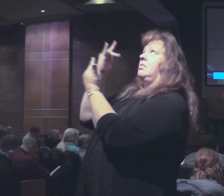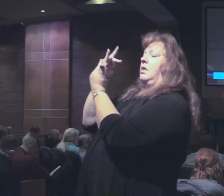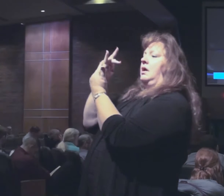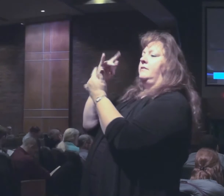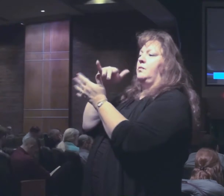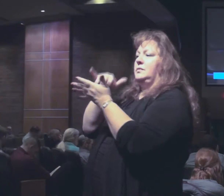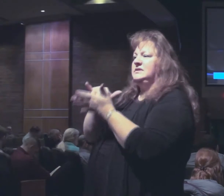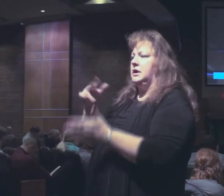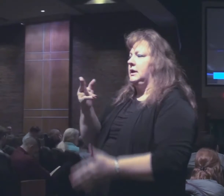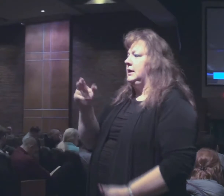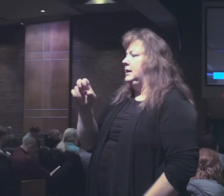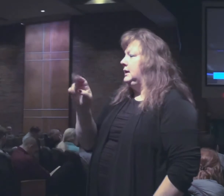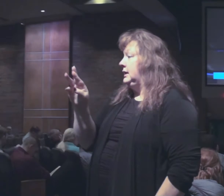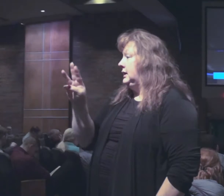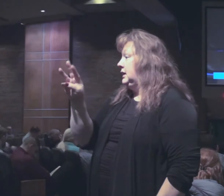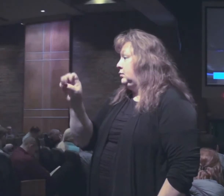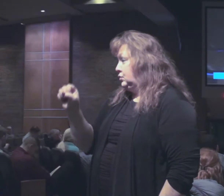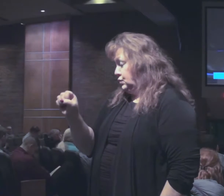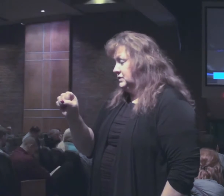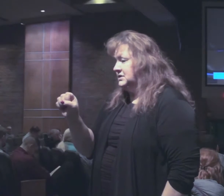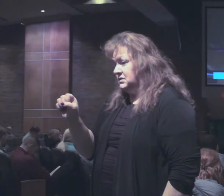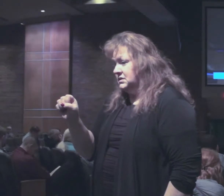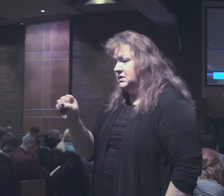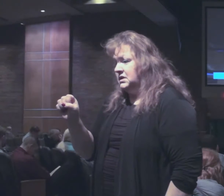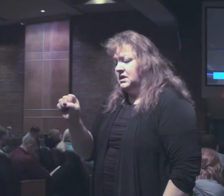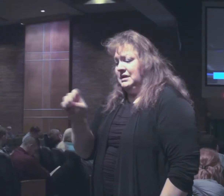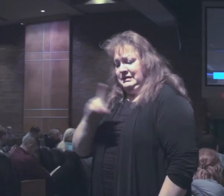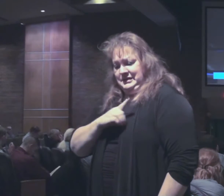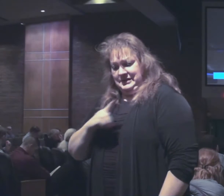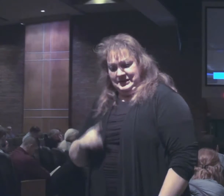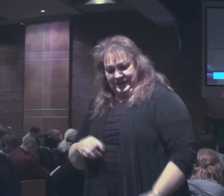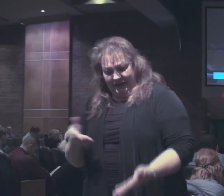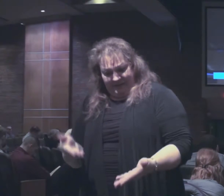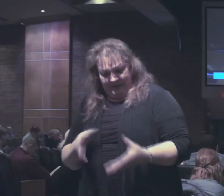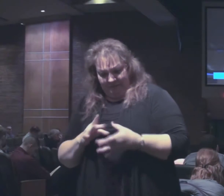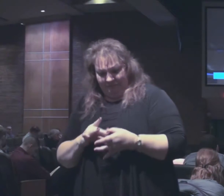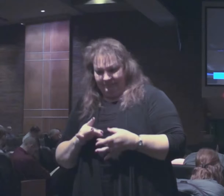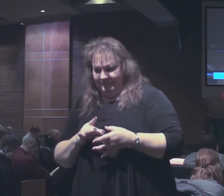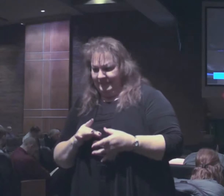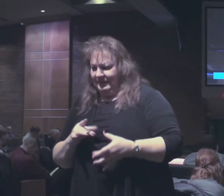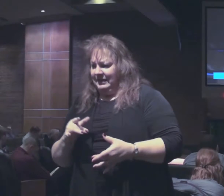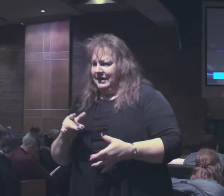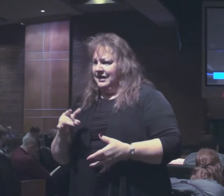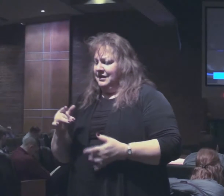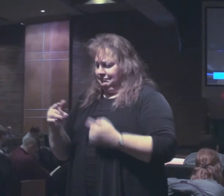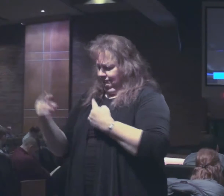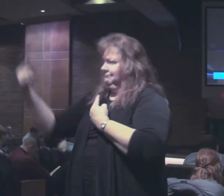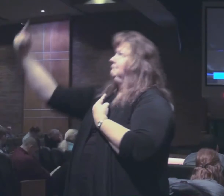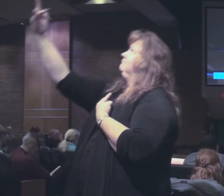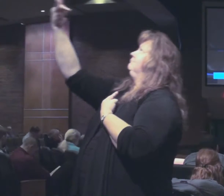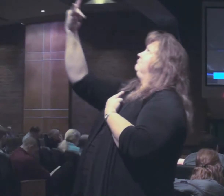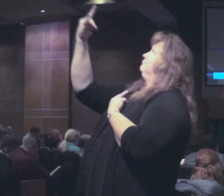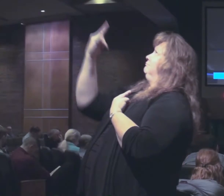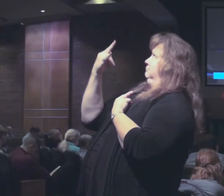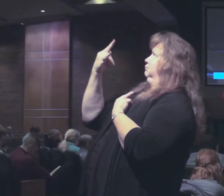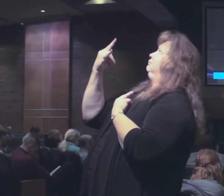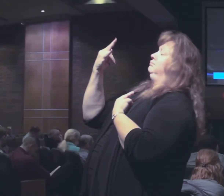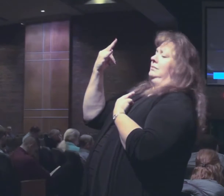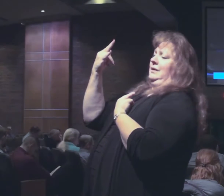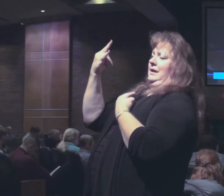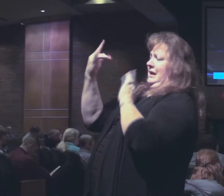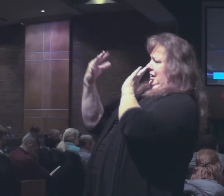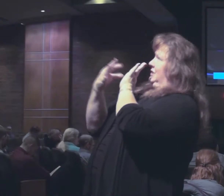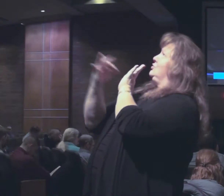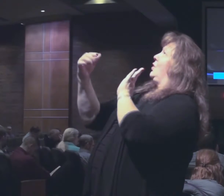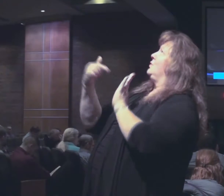of Hebrews. Here, David says, I am the object of God's covenant love. He has